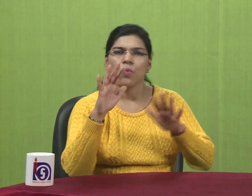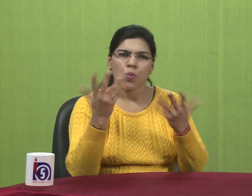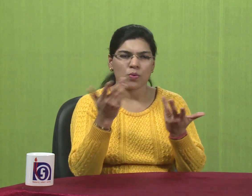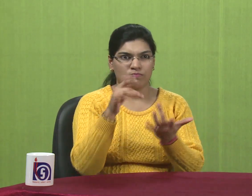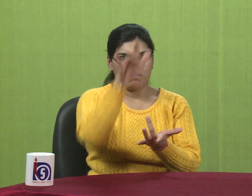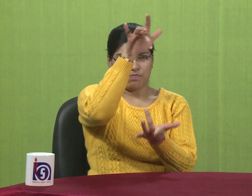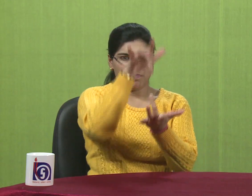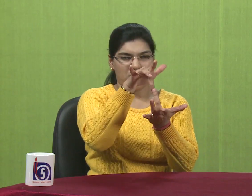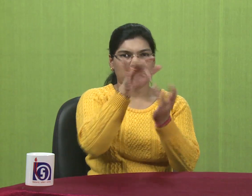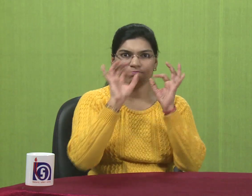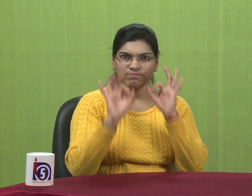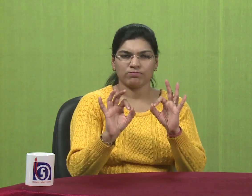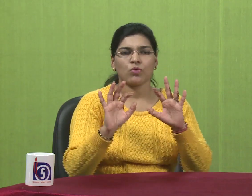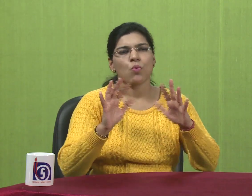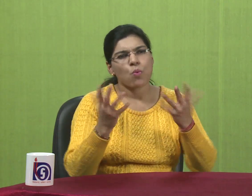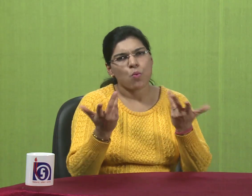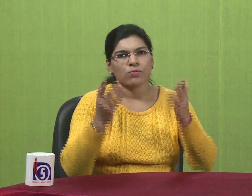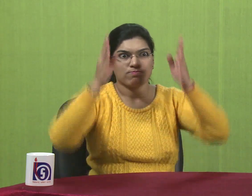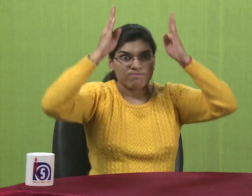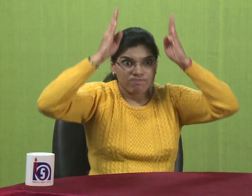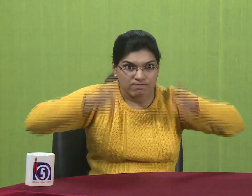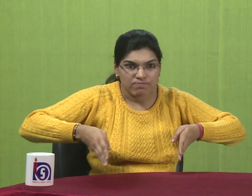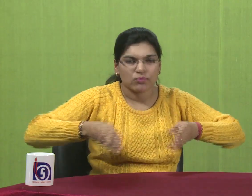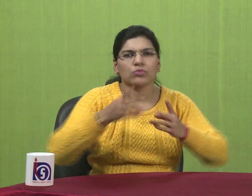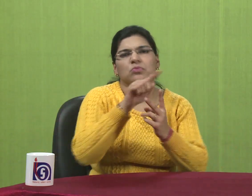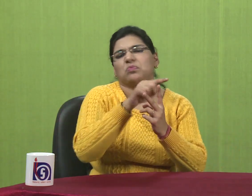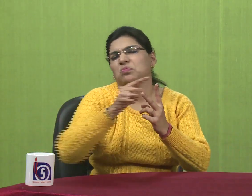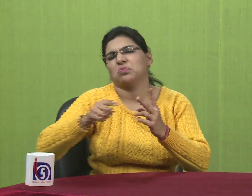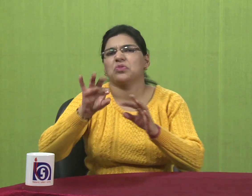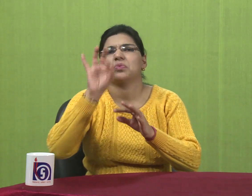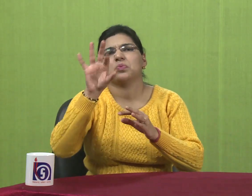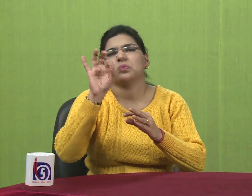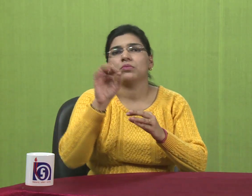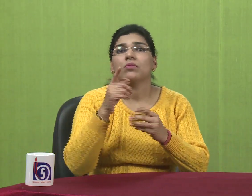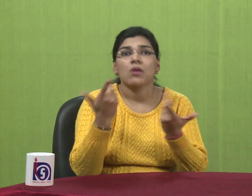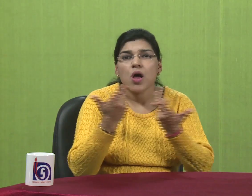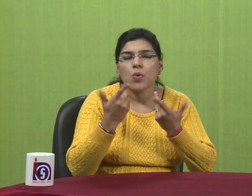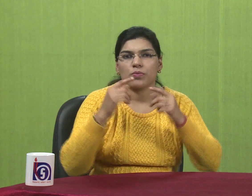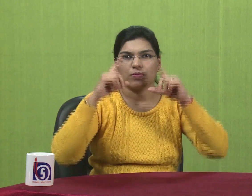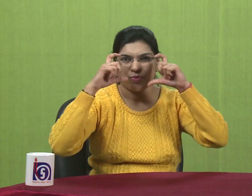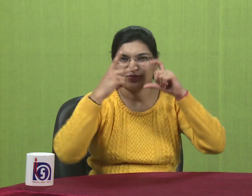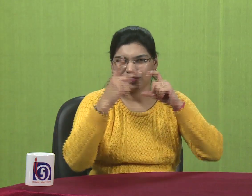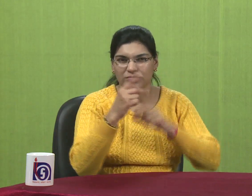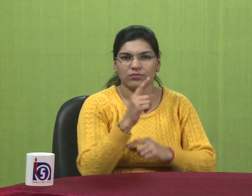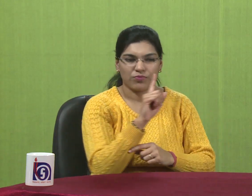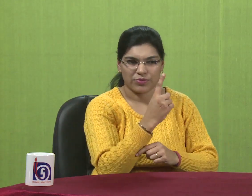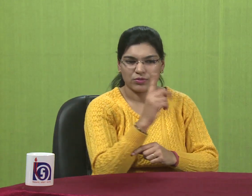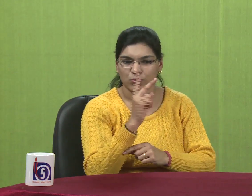and justify are there as options. and you can choose what you want. So as you see